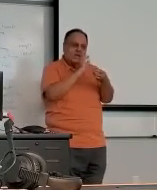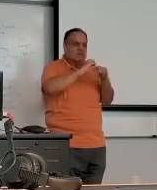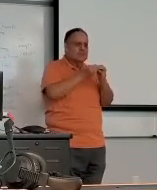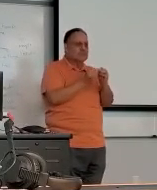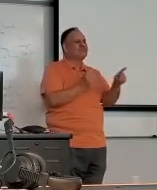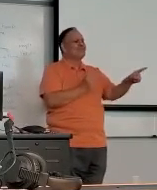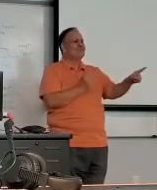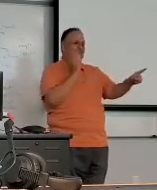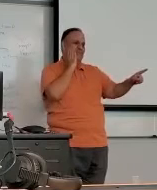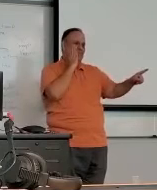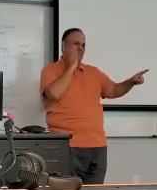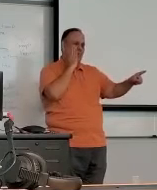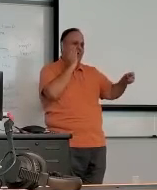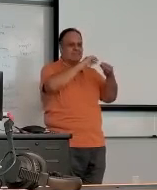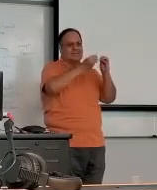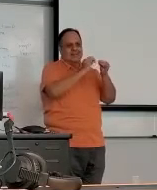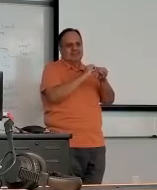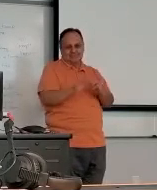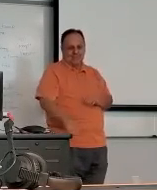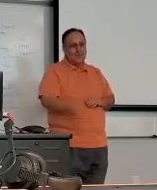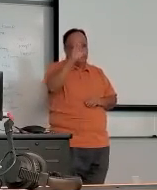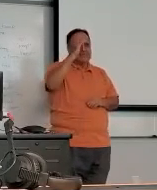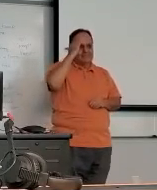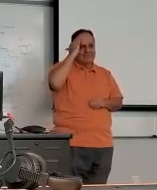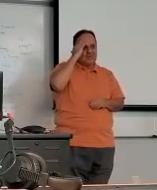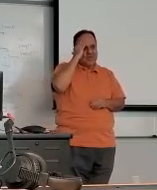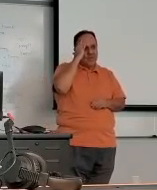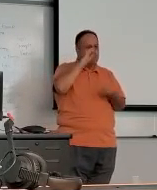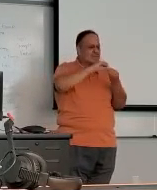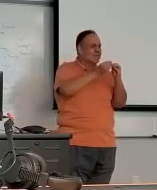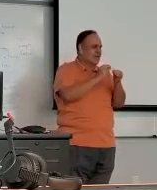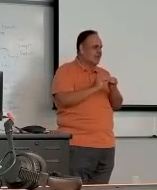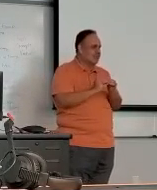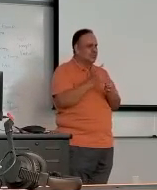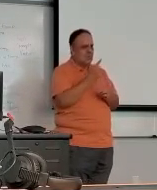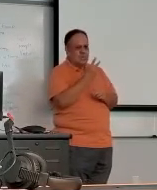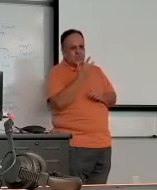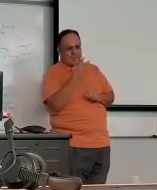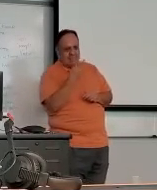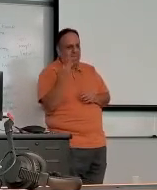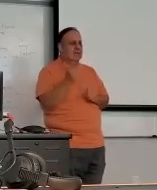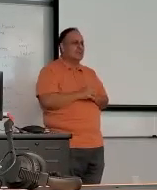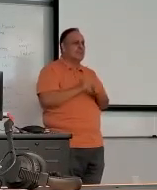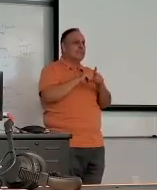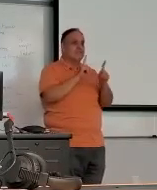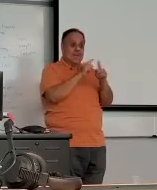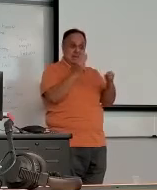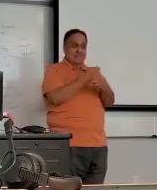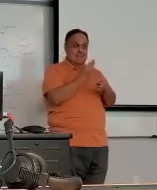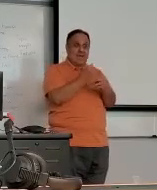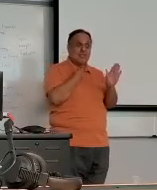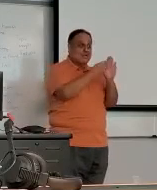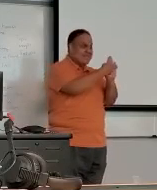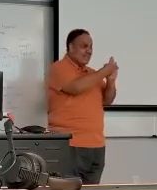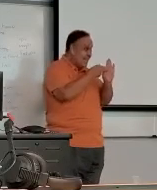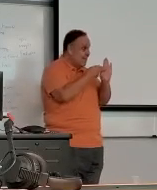number is, obviously, from when you're growing up. But in math, they assign labels to certain types of numbers, and it's just something we do to categorize them.